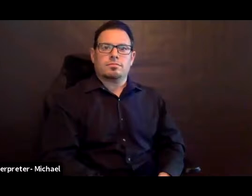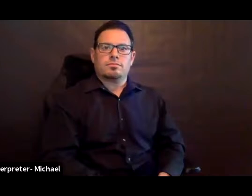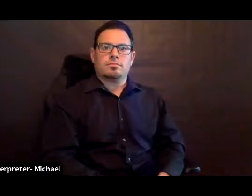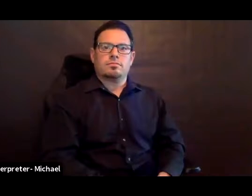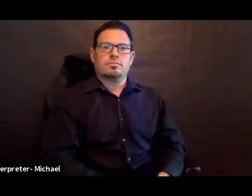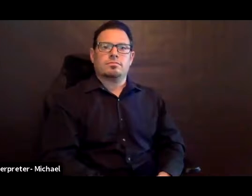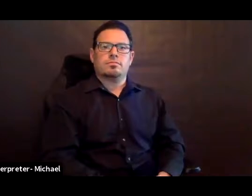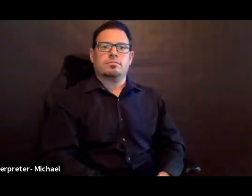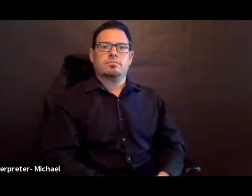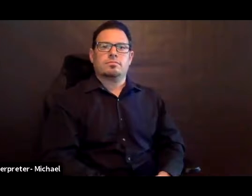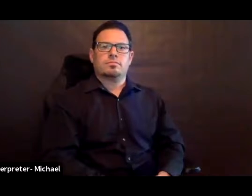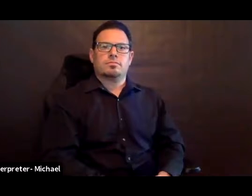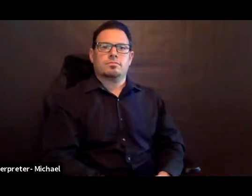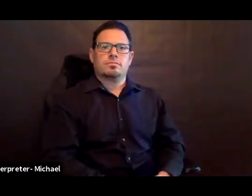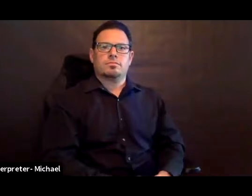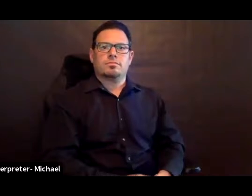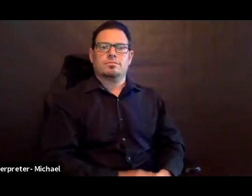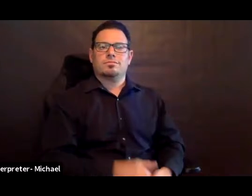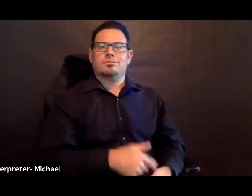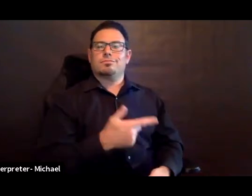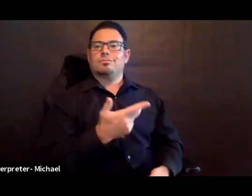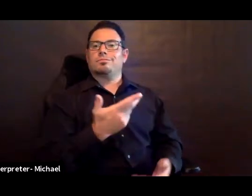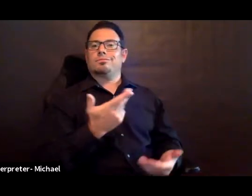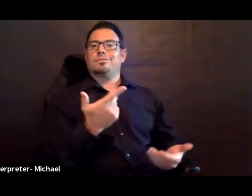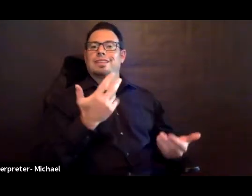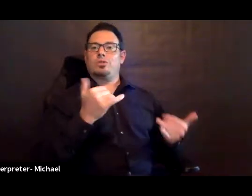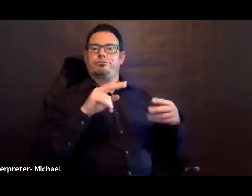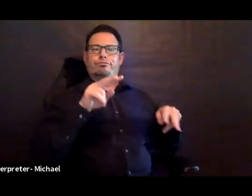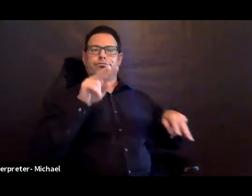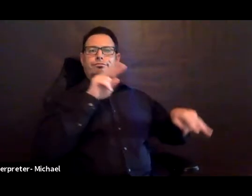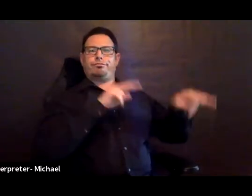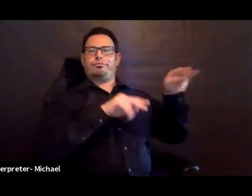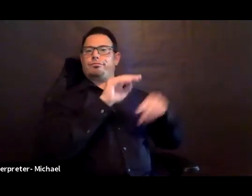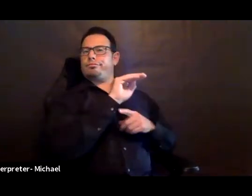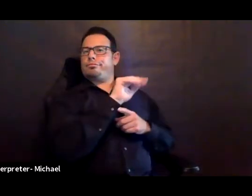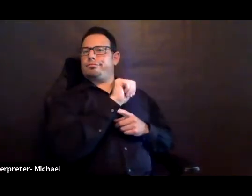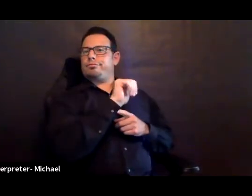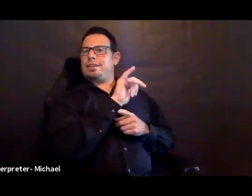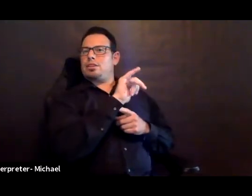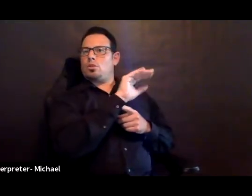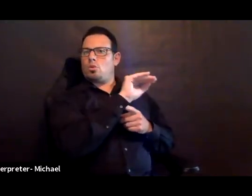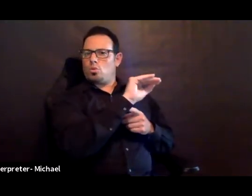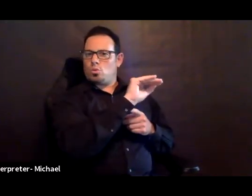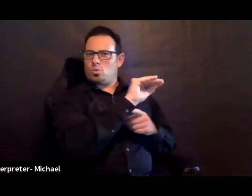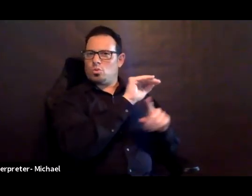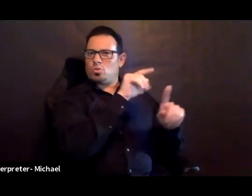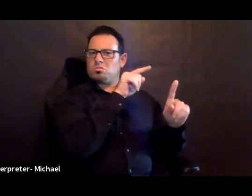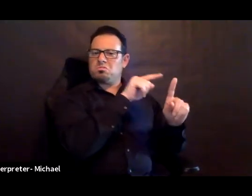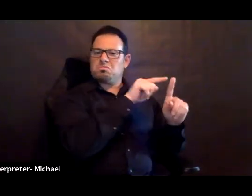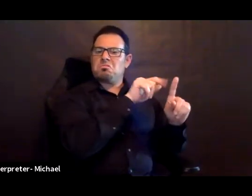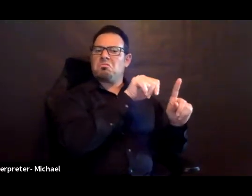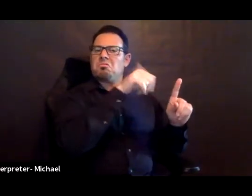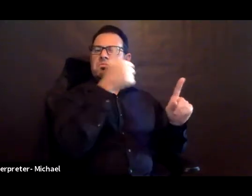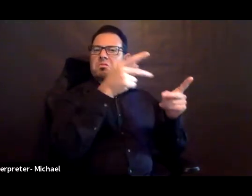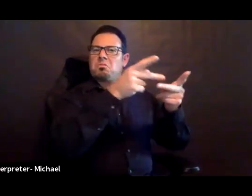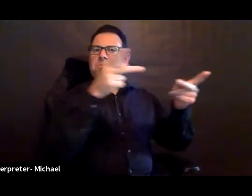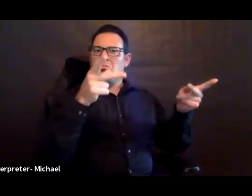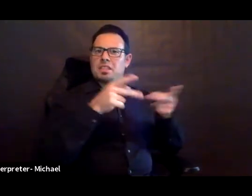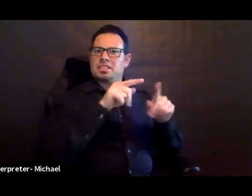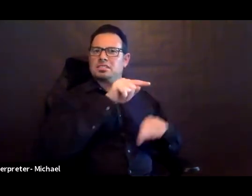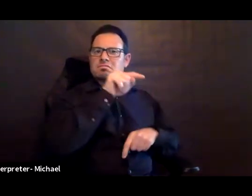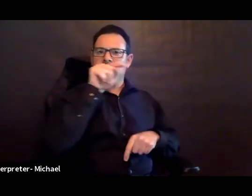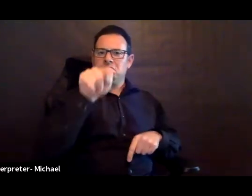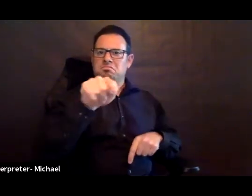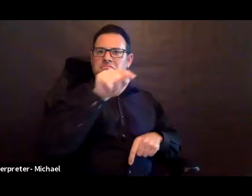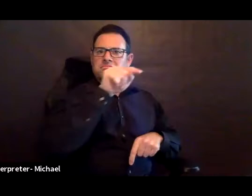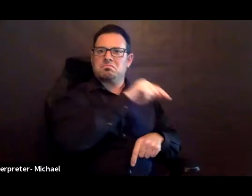certain medical personnel, and then we've got New York and California issuing some public worker mandates. So there seems to be some momentum around the issue of